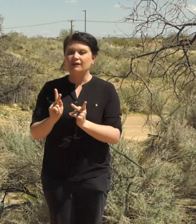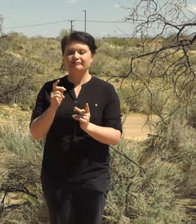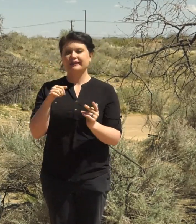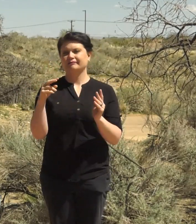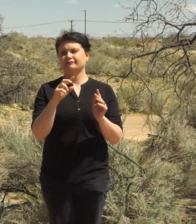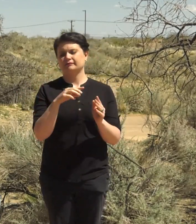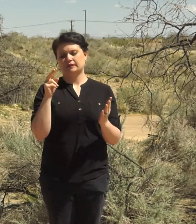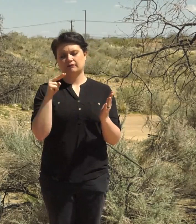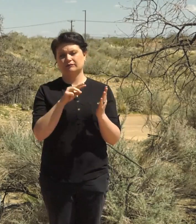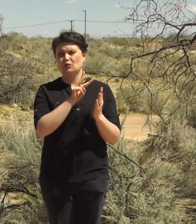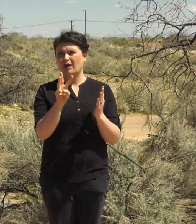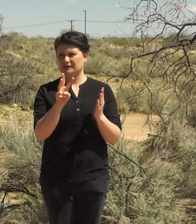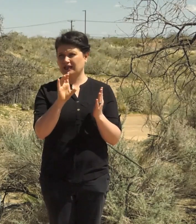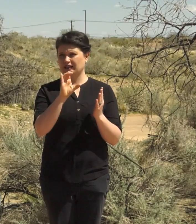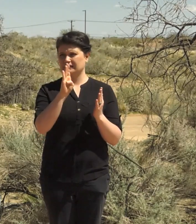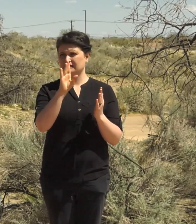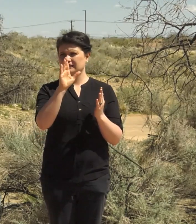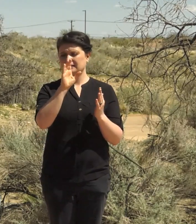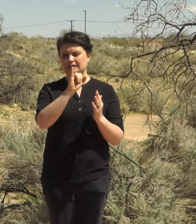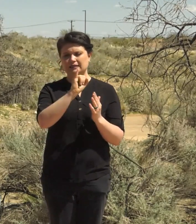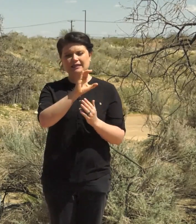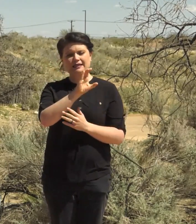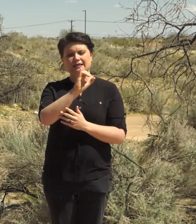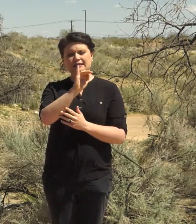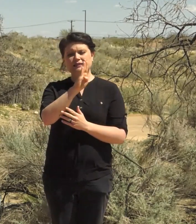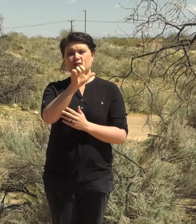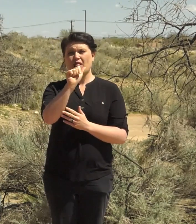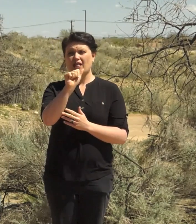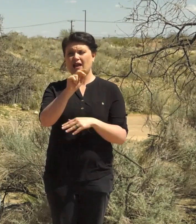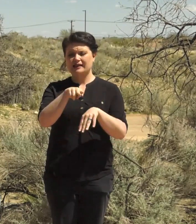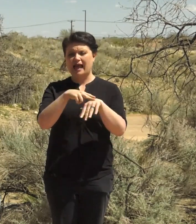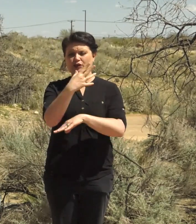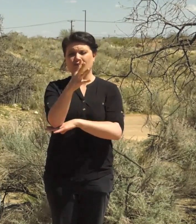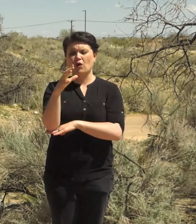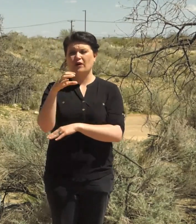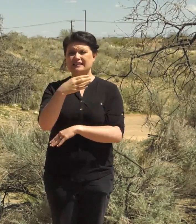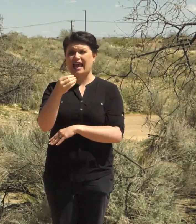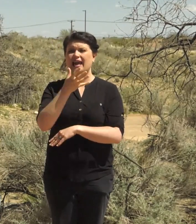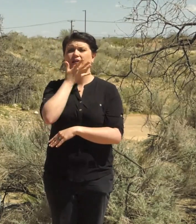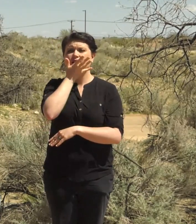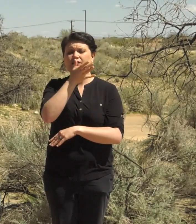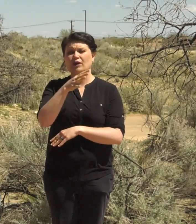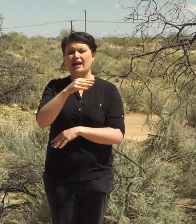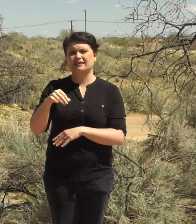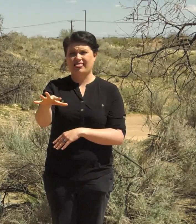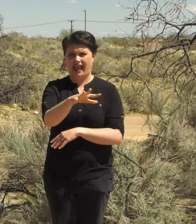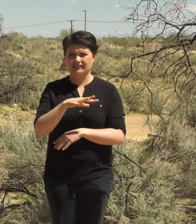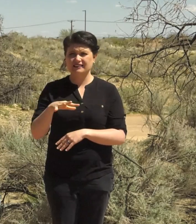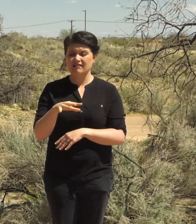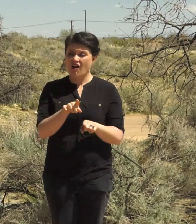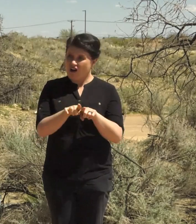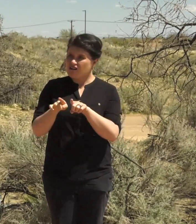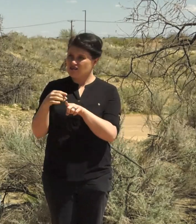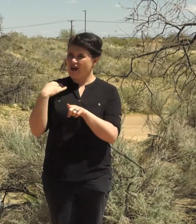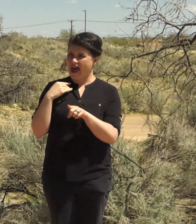our website, Cibola National Forest and Grasslands, and there are many commercial guides available to seek